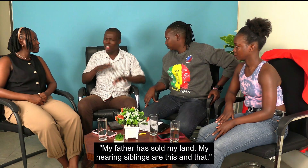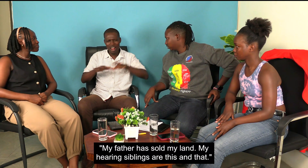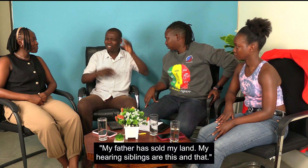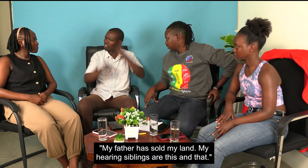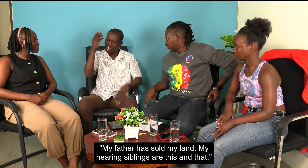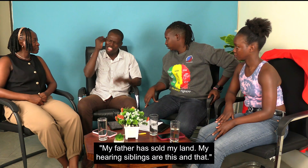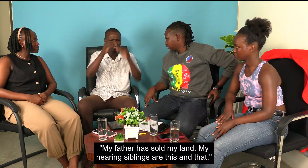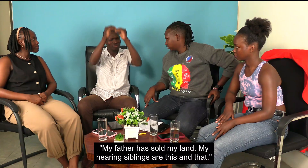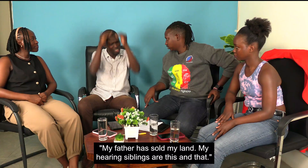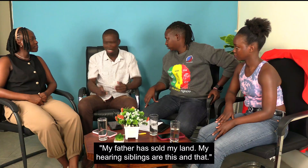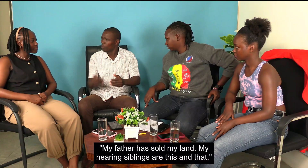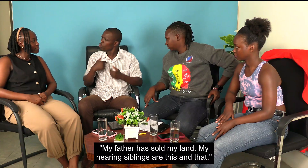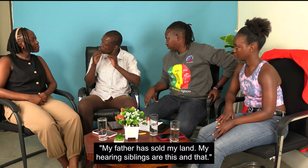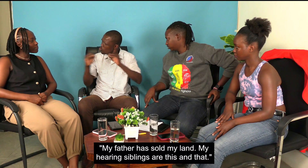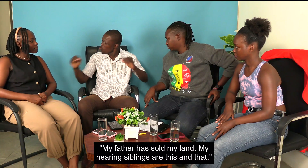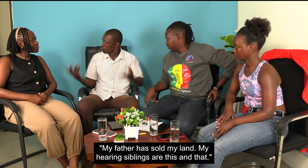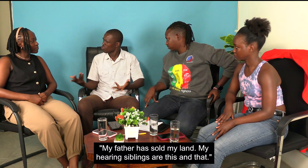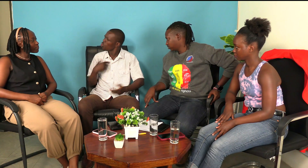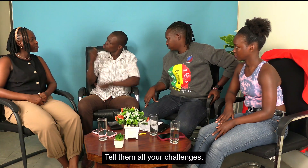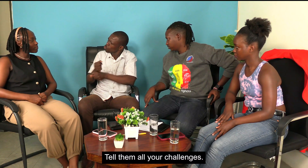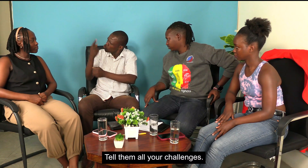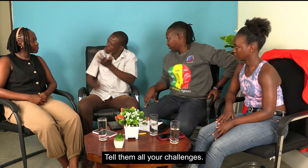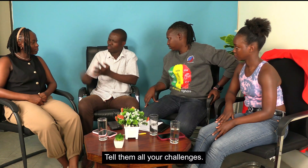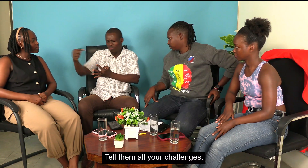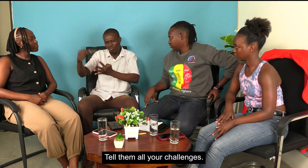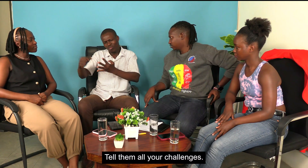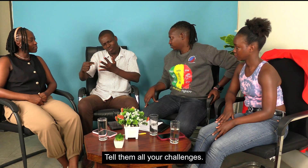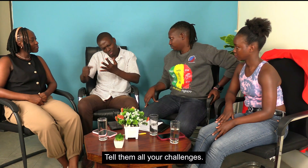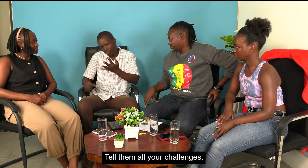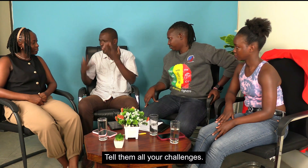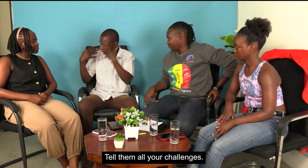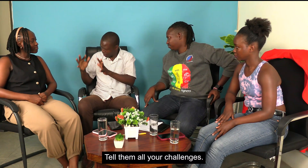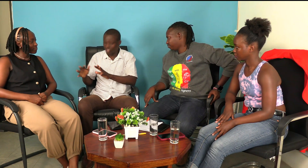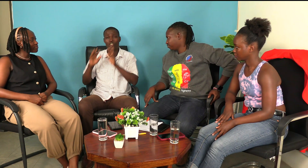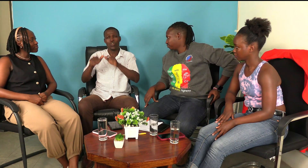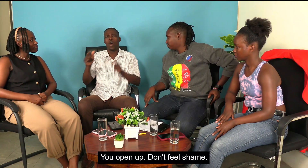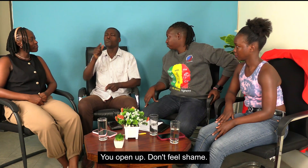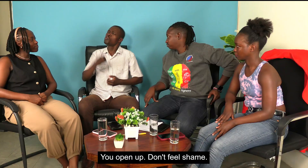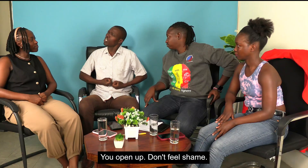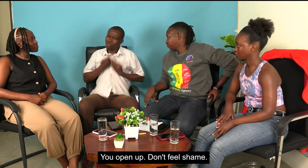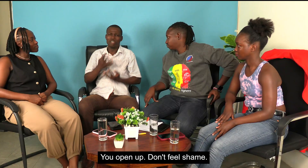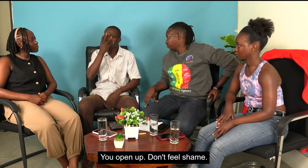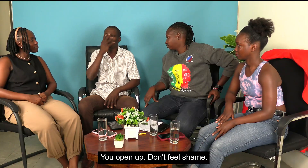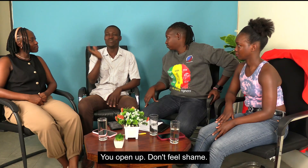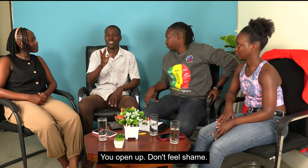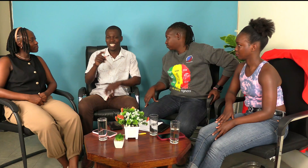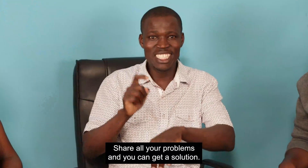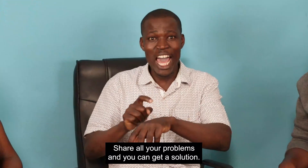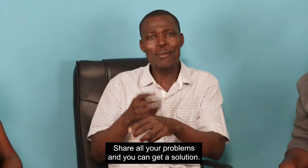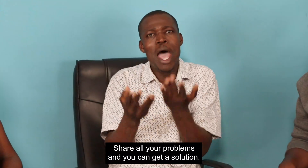Recently, when we went to, there's a lot of things that are happening in the deaf culture. There is a lot of village.